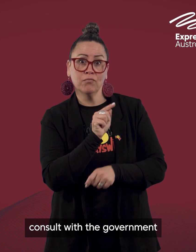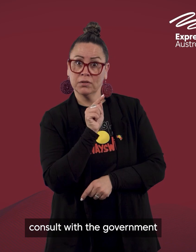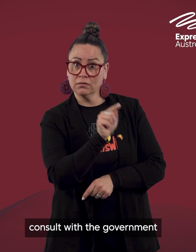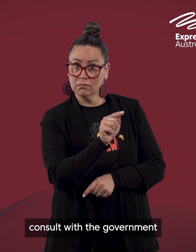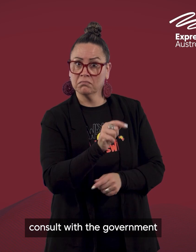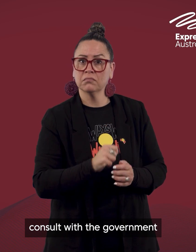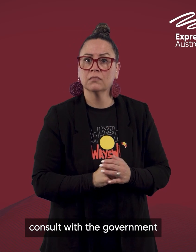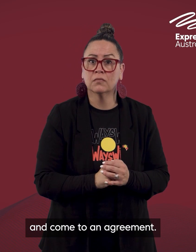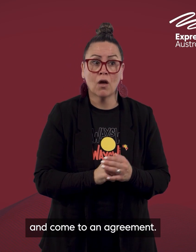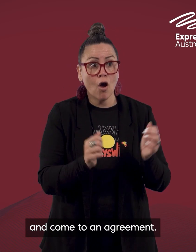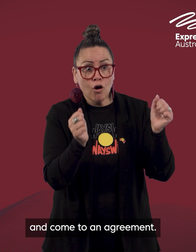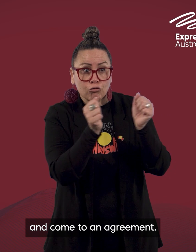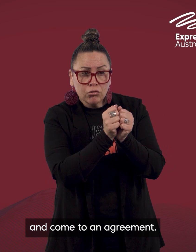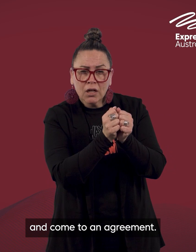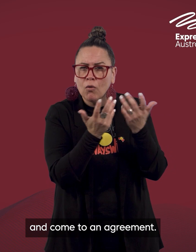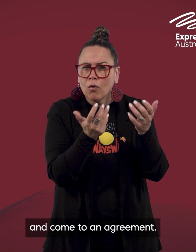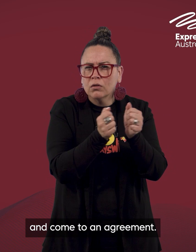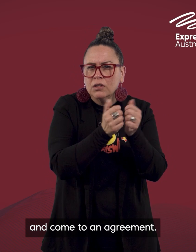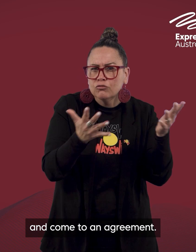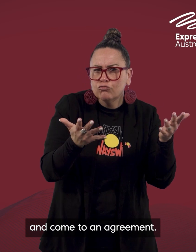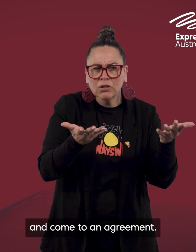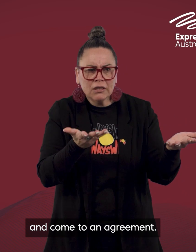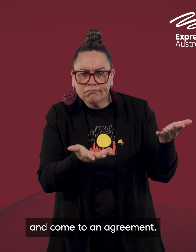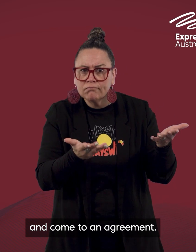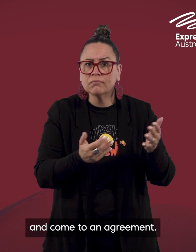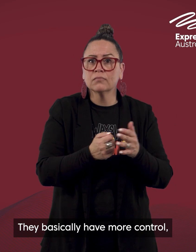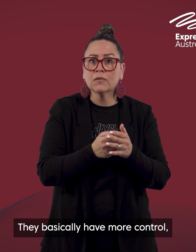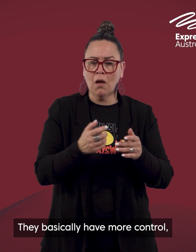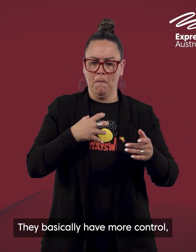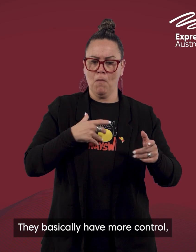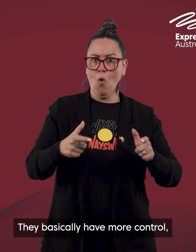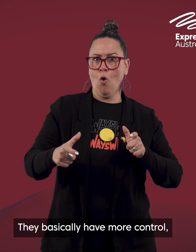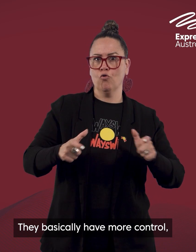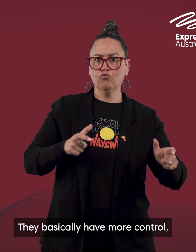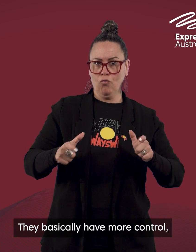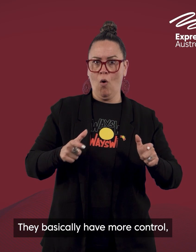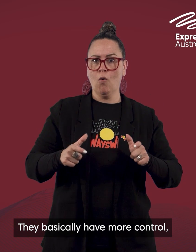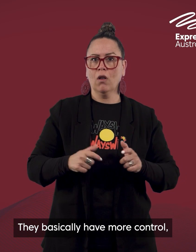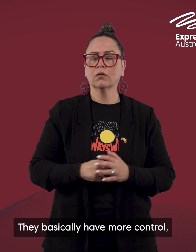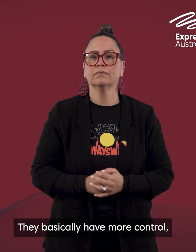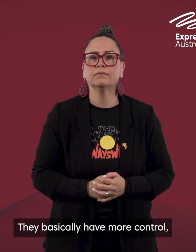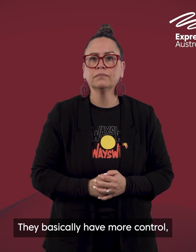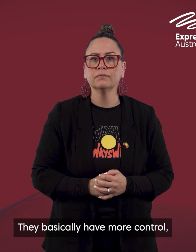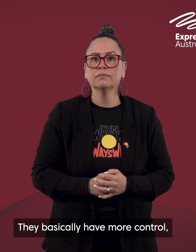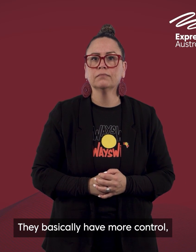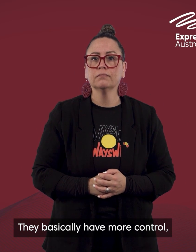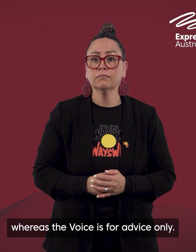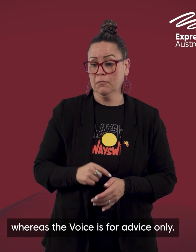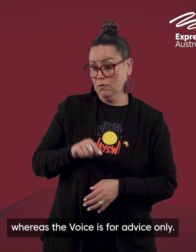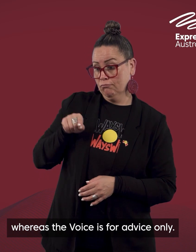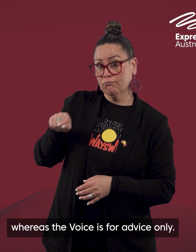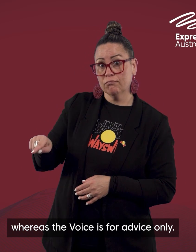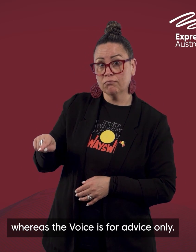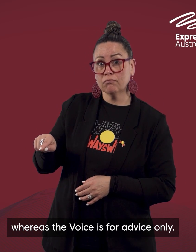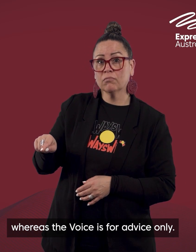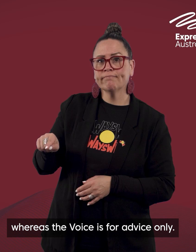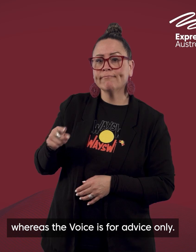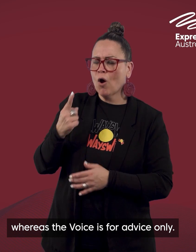government, and come to an agreement. They basically have more control, whereas